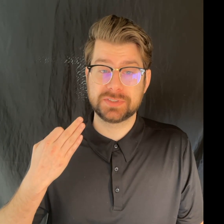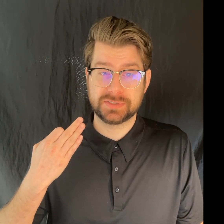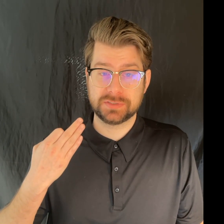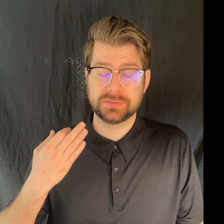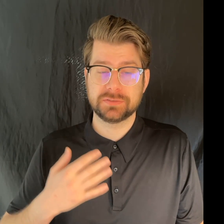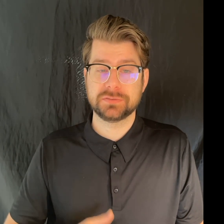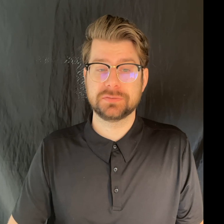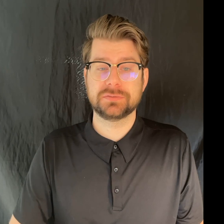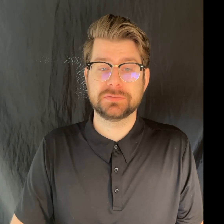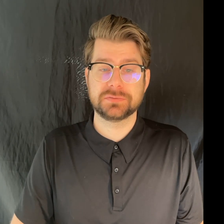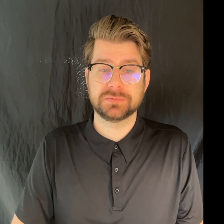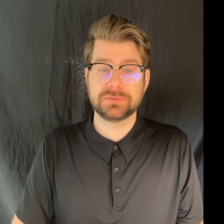scouts,